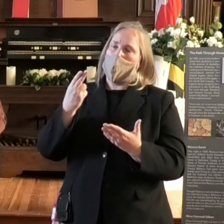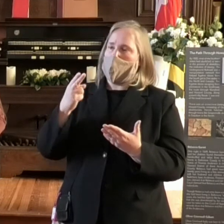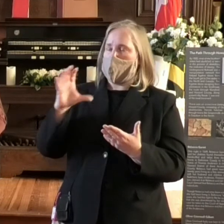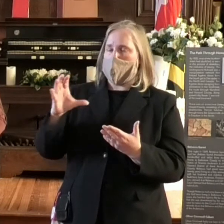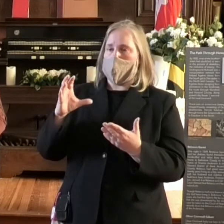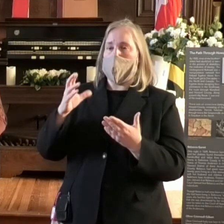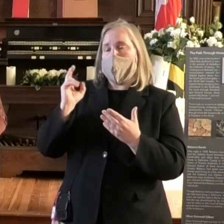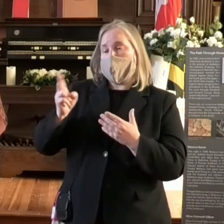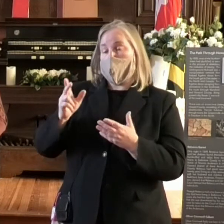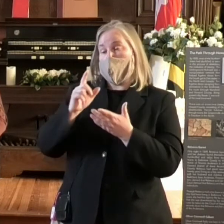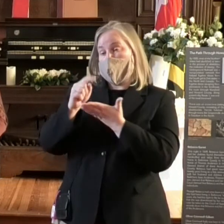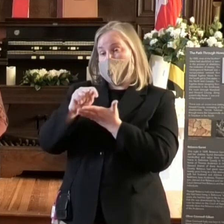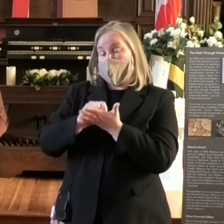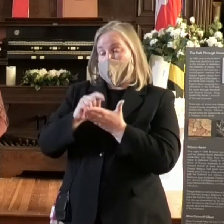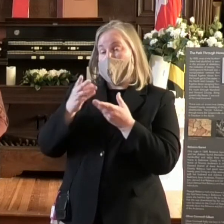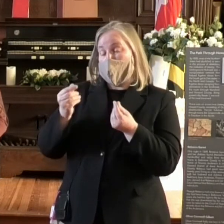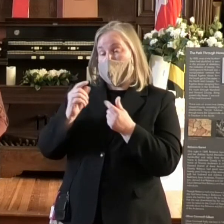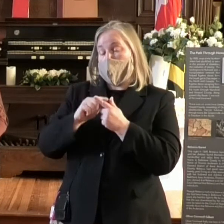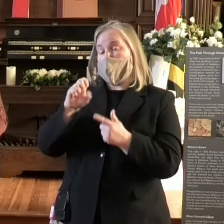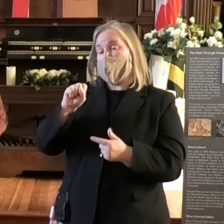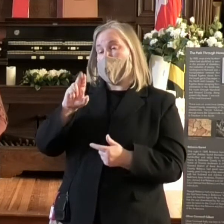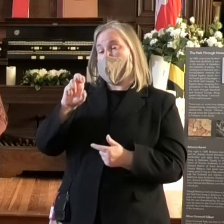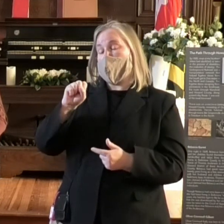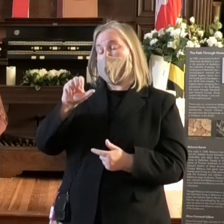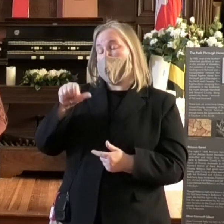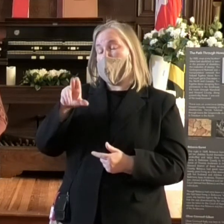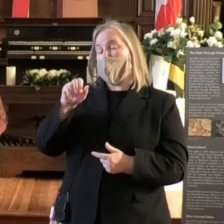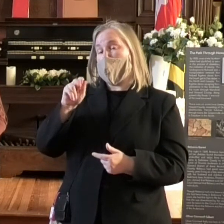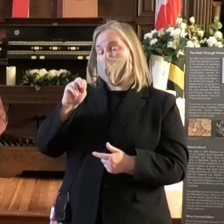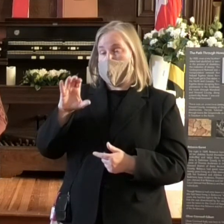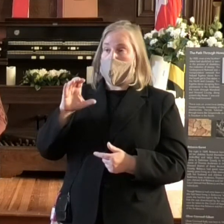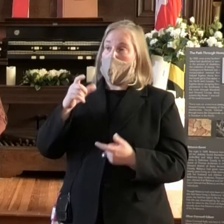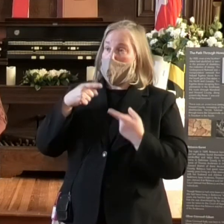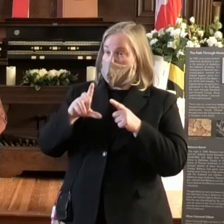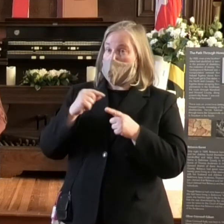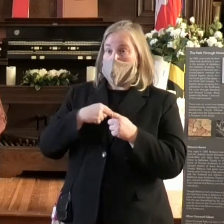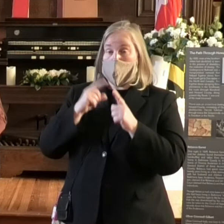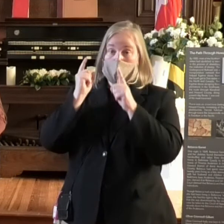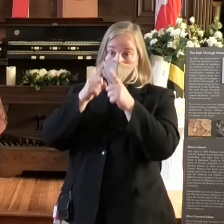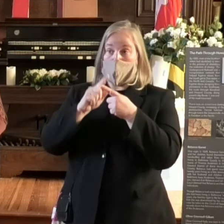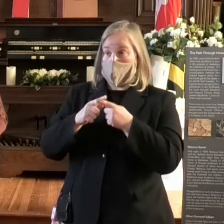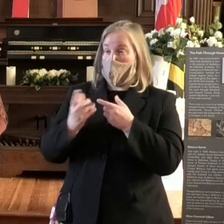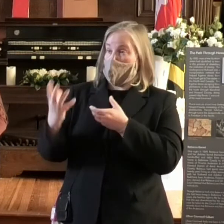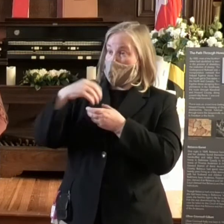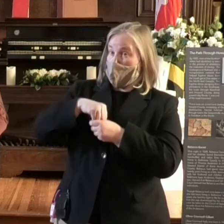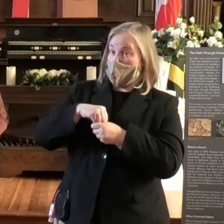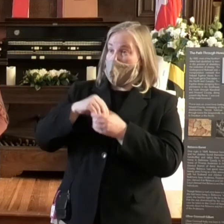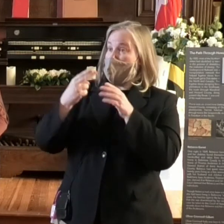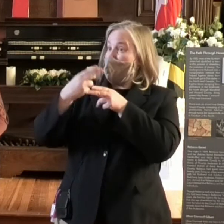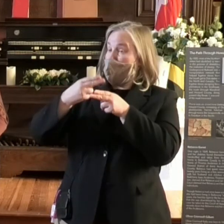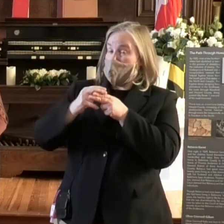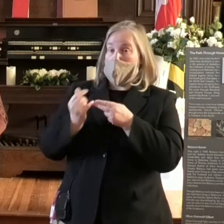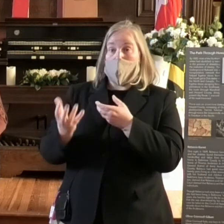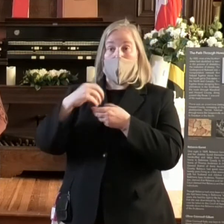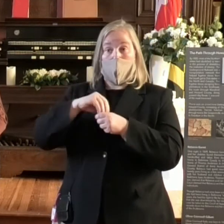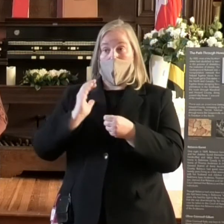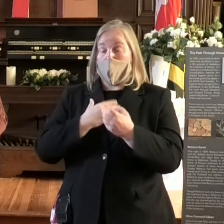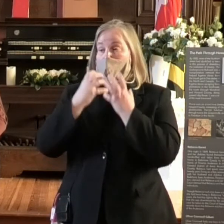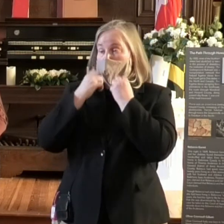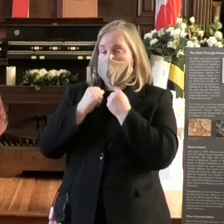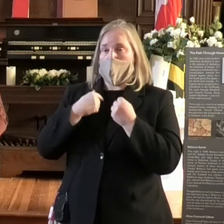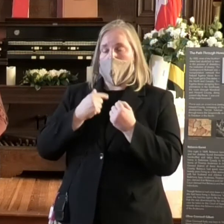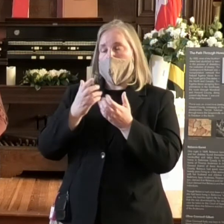Susquehannock. As we embark to incorporate names that embody our values, I would ask that these